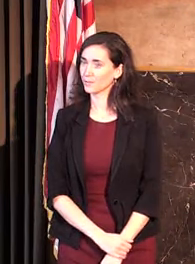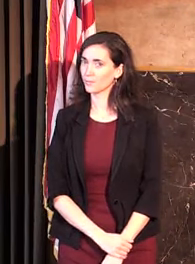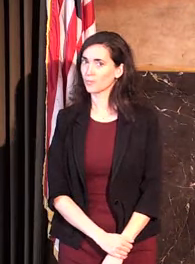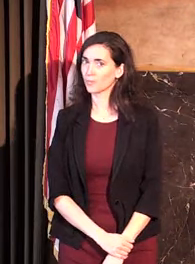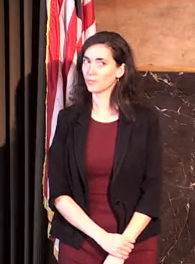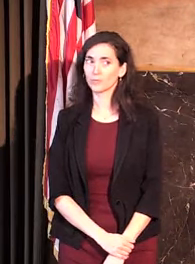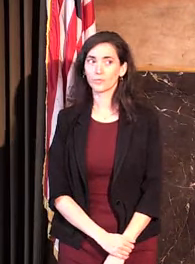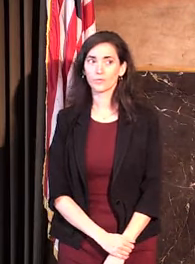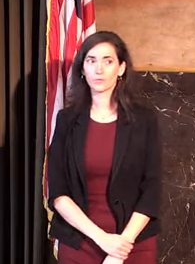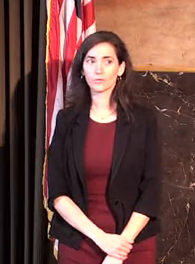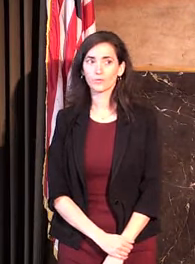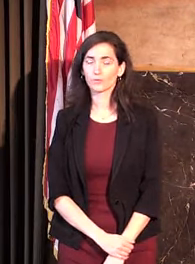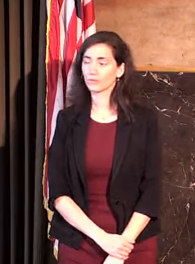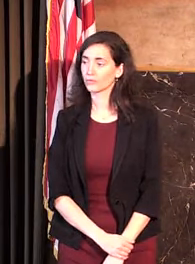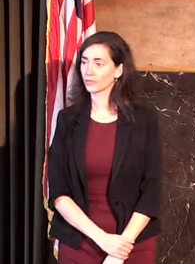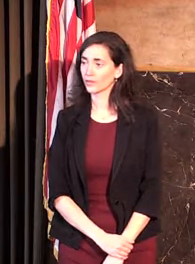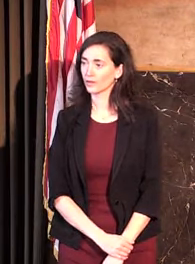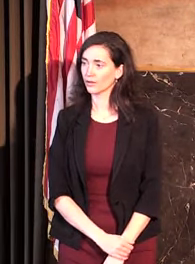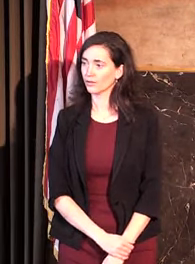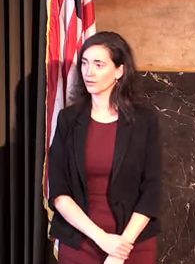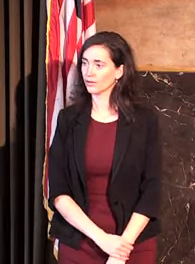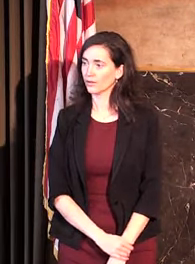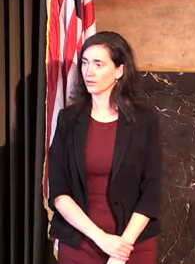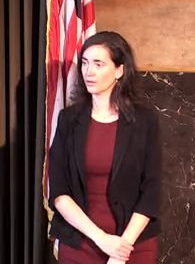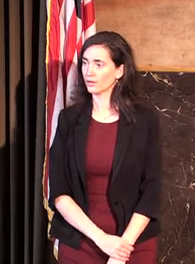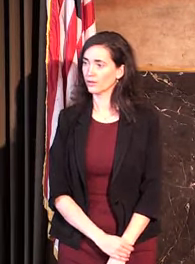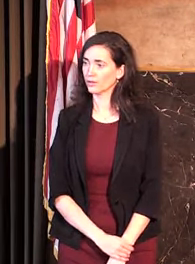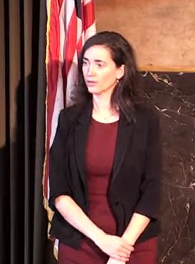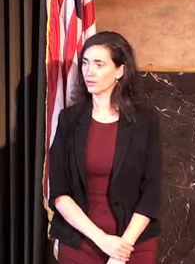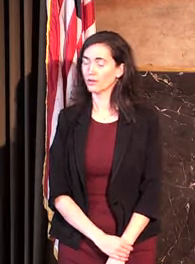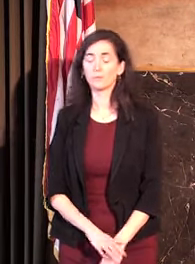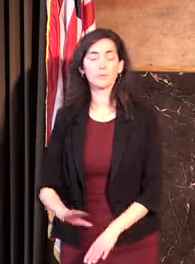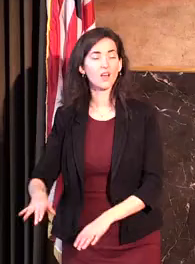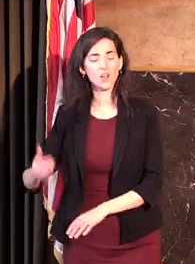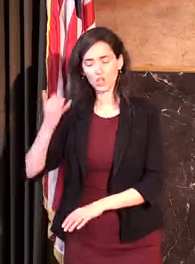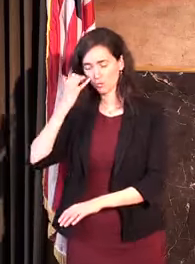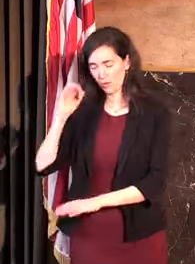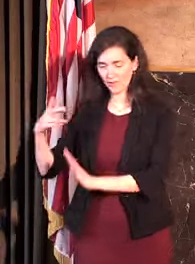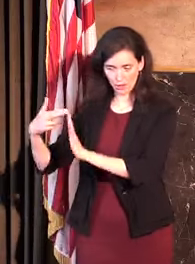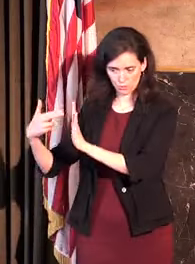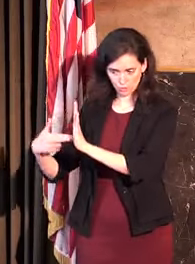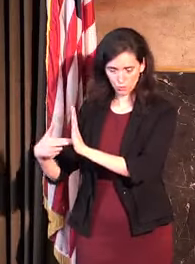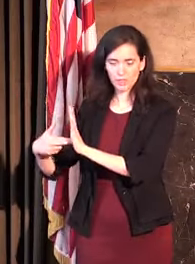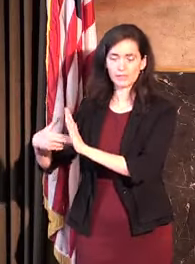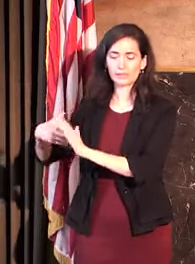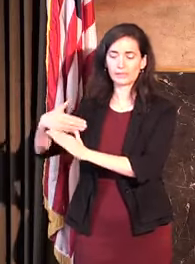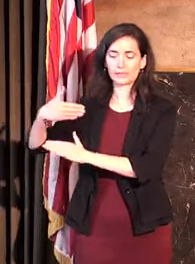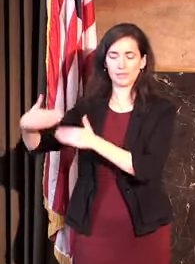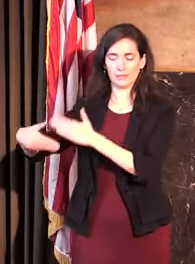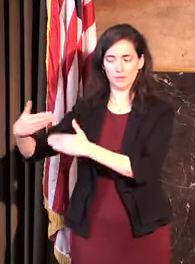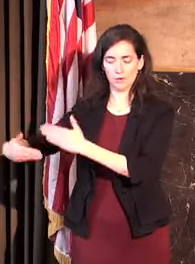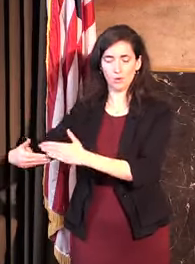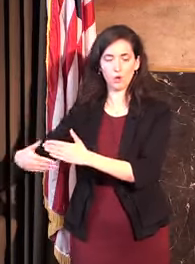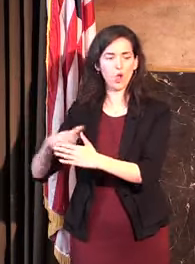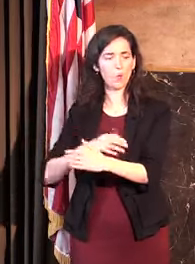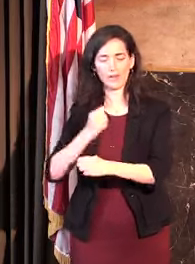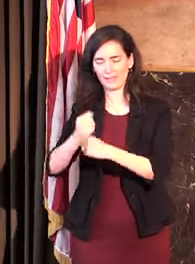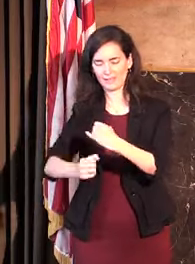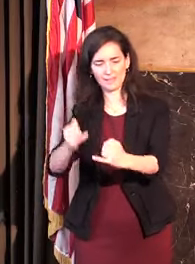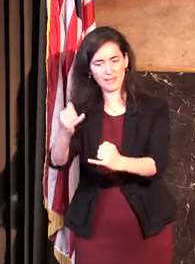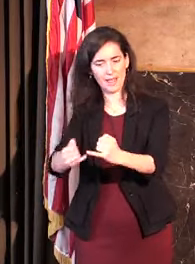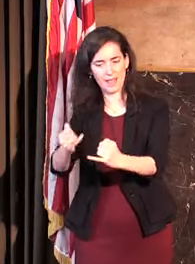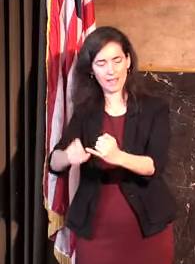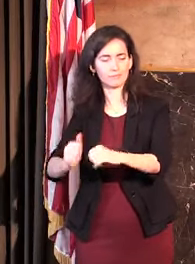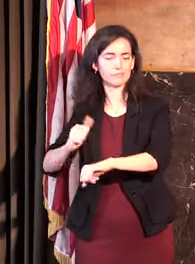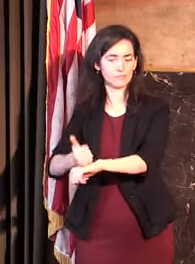So if the rule goes into it moves forward, it could by the end of the year be, I guess, implemented. But I guess there's a